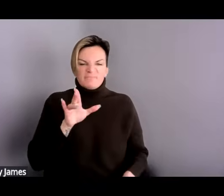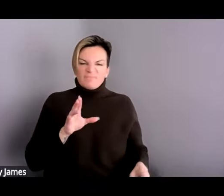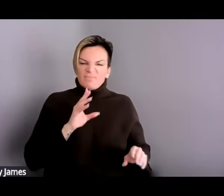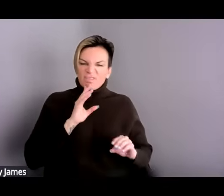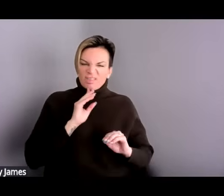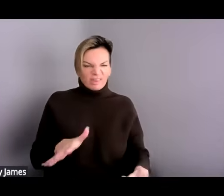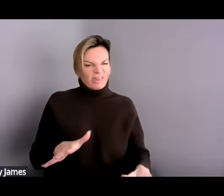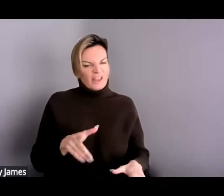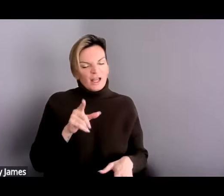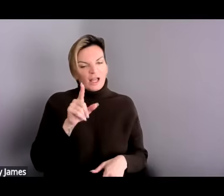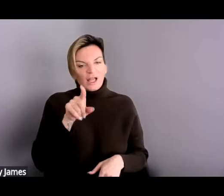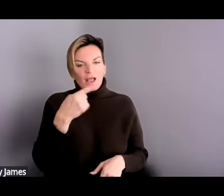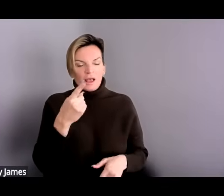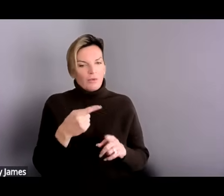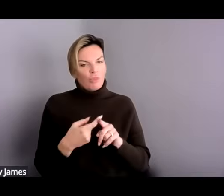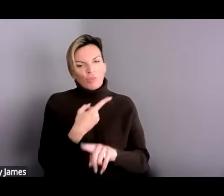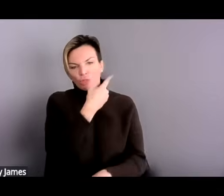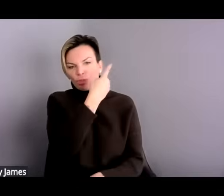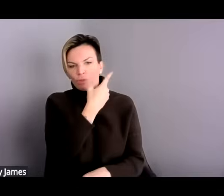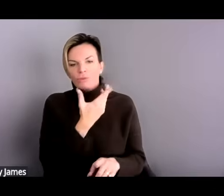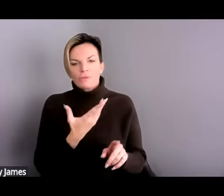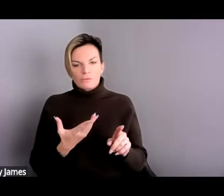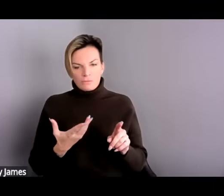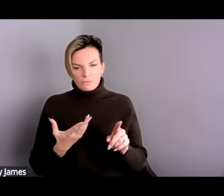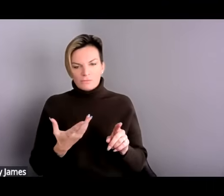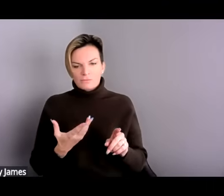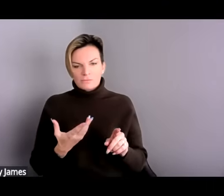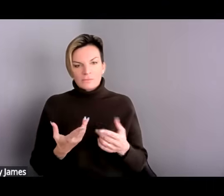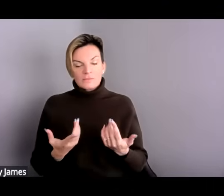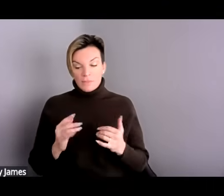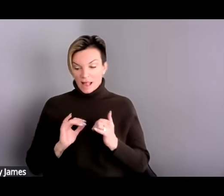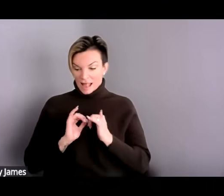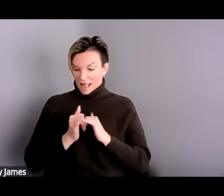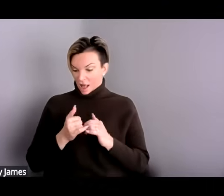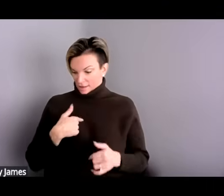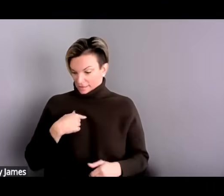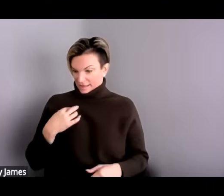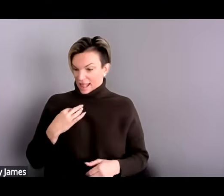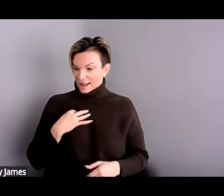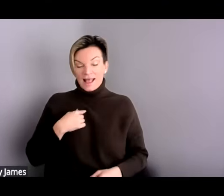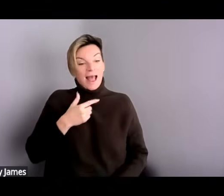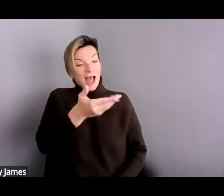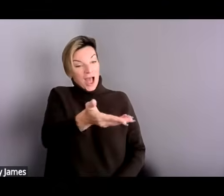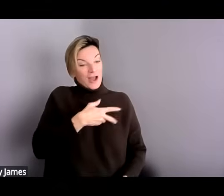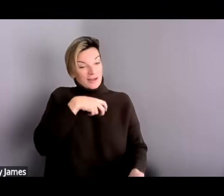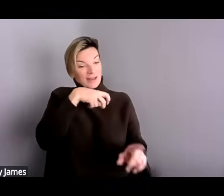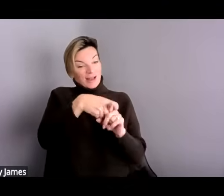your responsibility with a candidate. How do you know? How does a candidate know? Right?